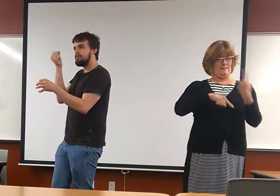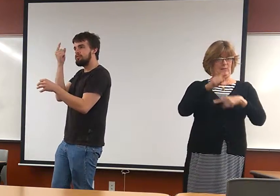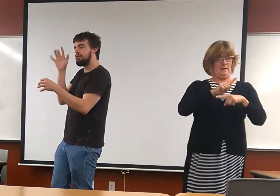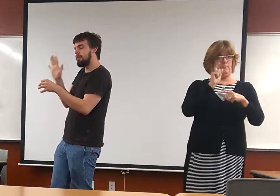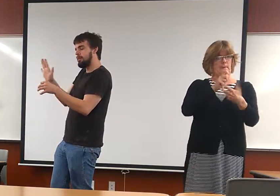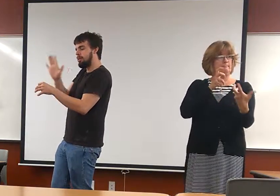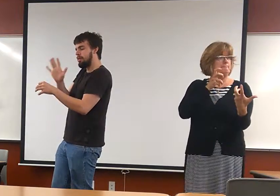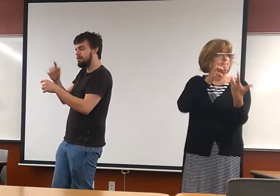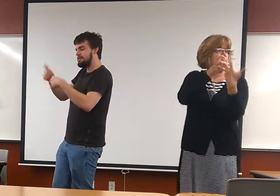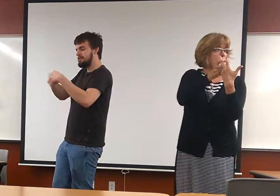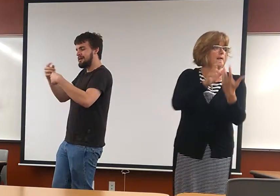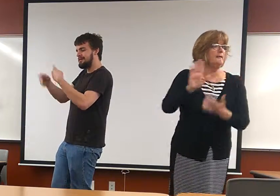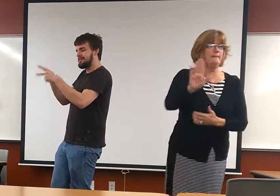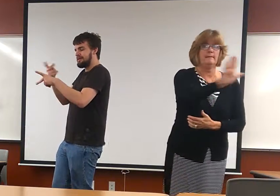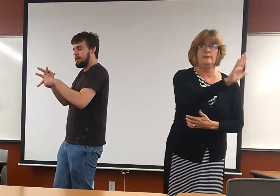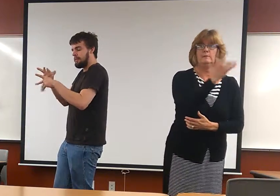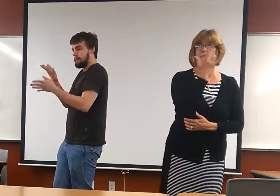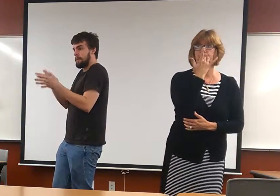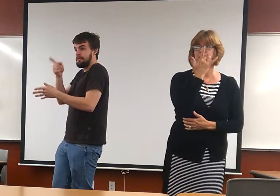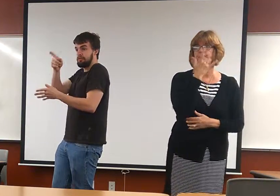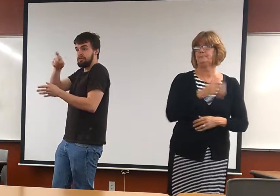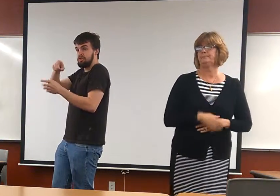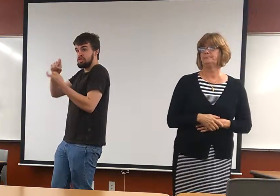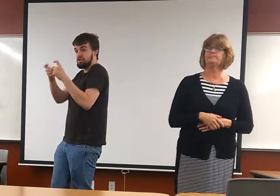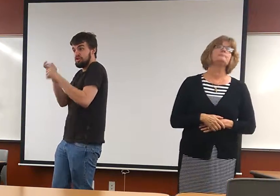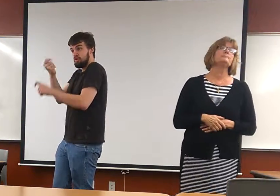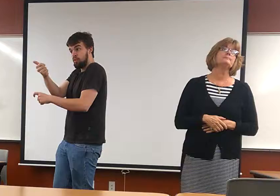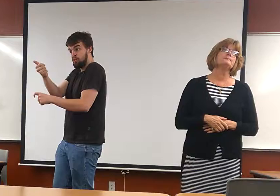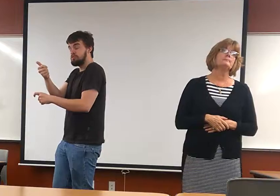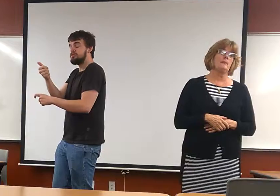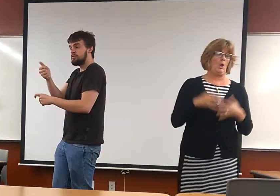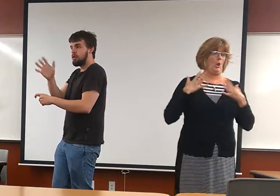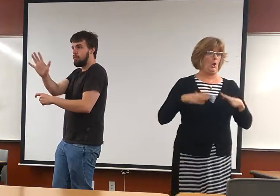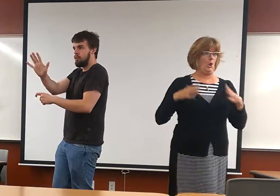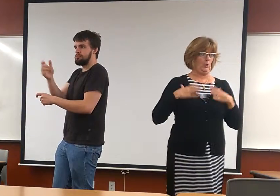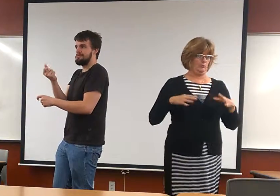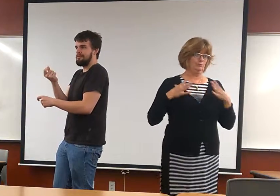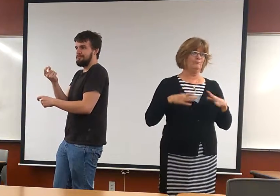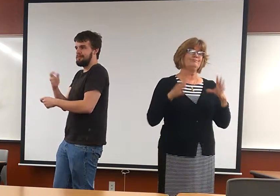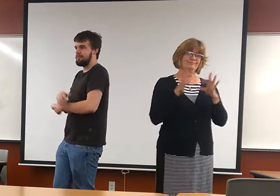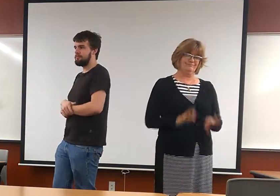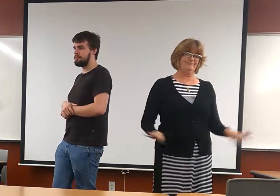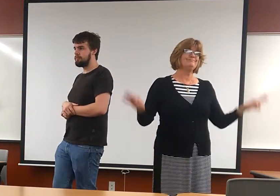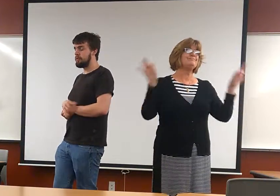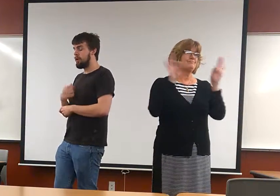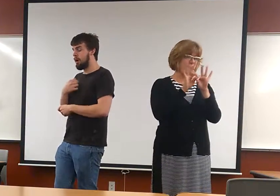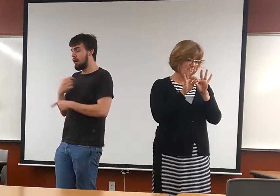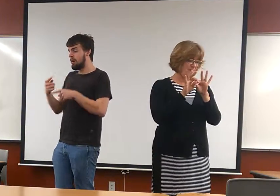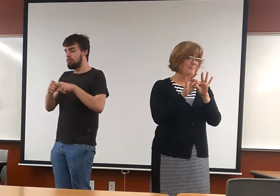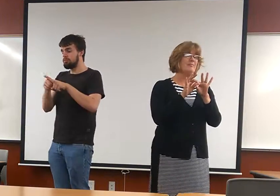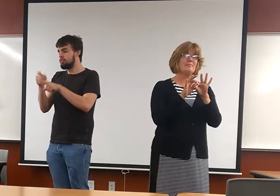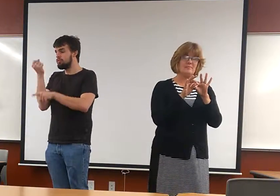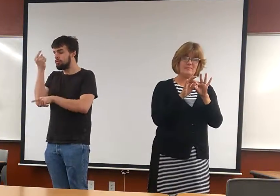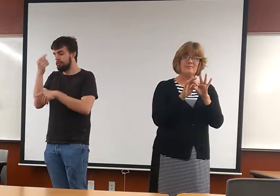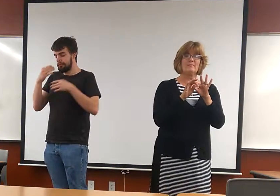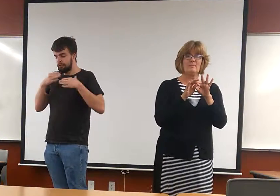consumer. I also learned that clothing options when working with a deafblind consumer can be even more restricted